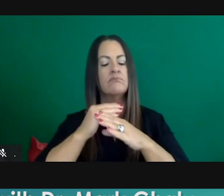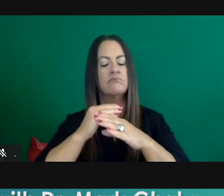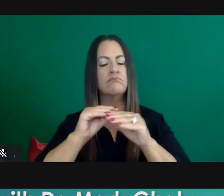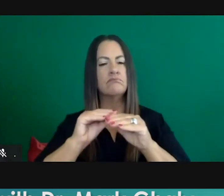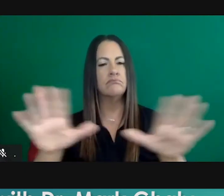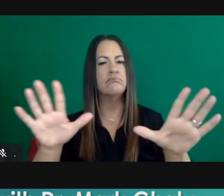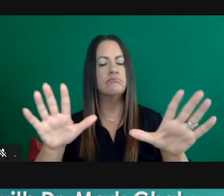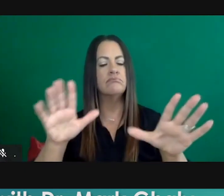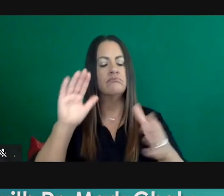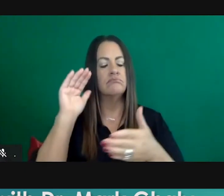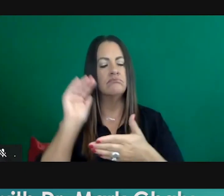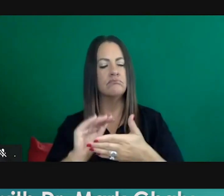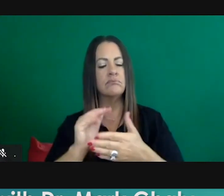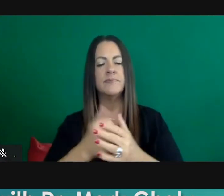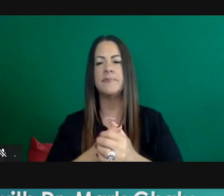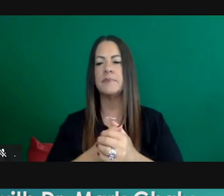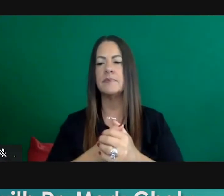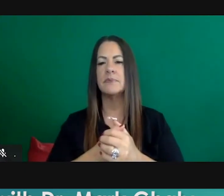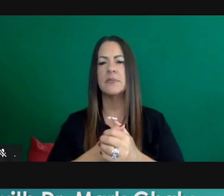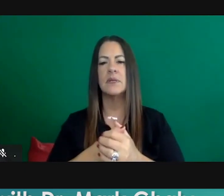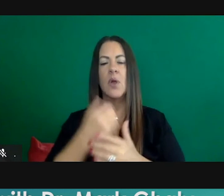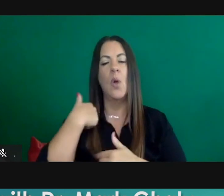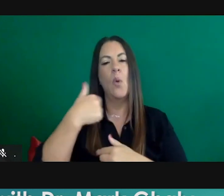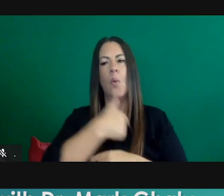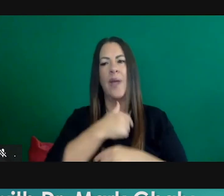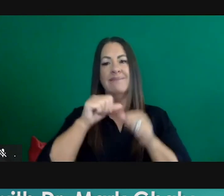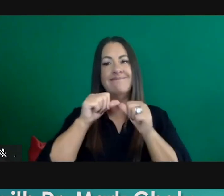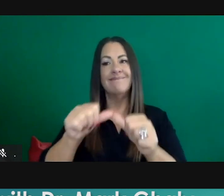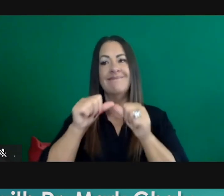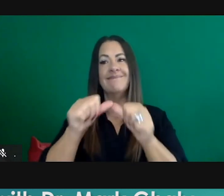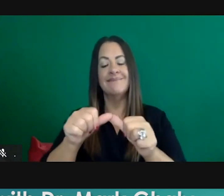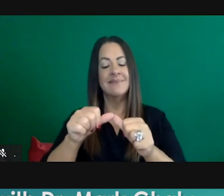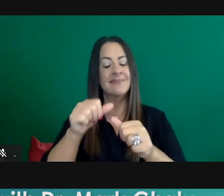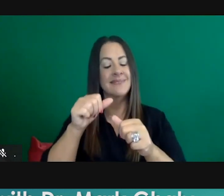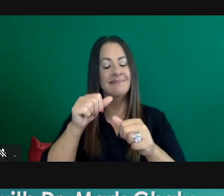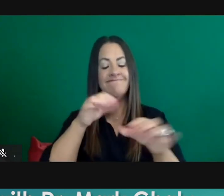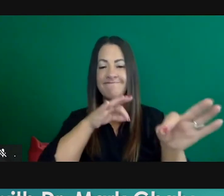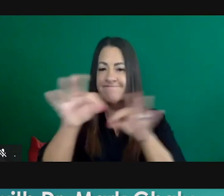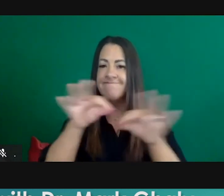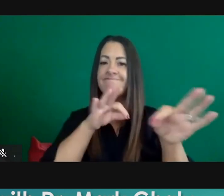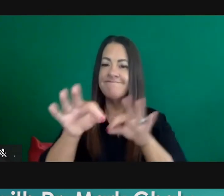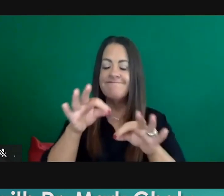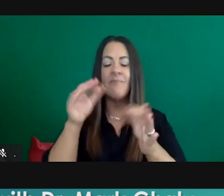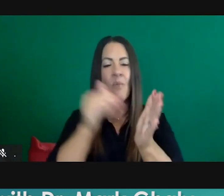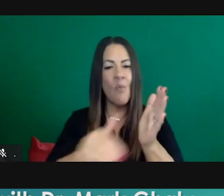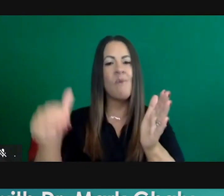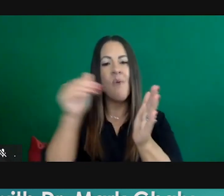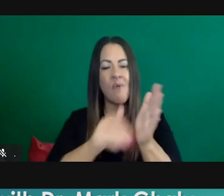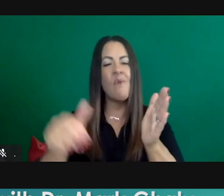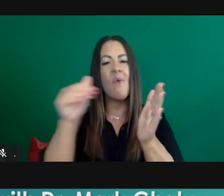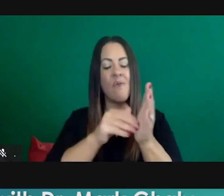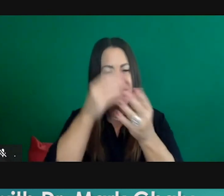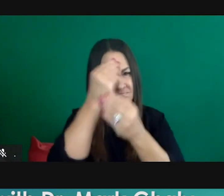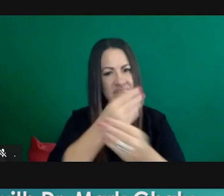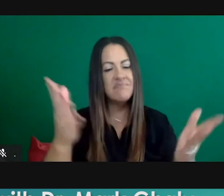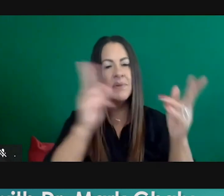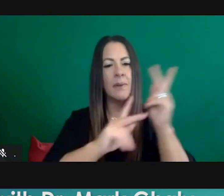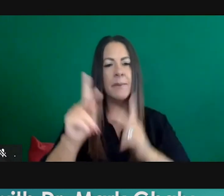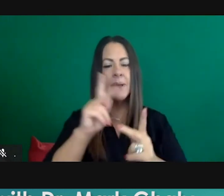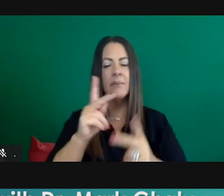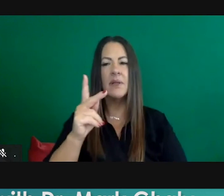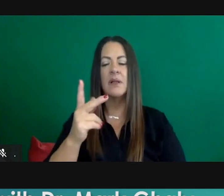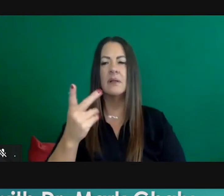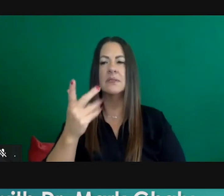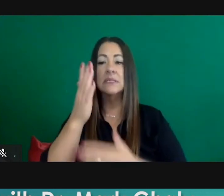we continue after many, many months of sending the same message without having counties and people people